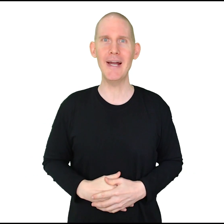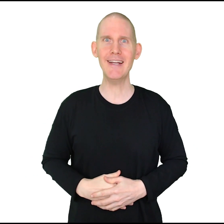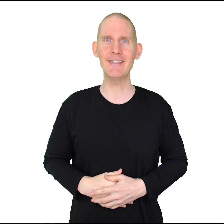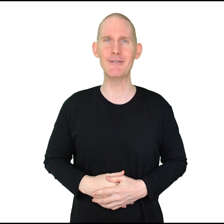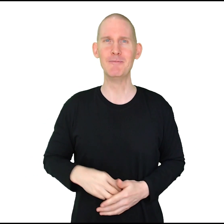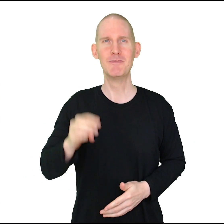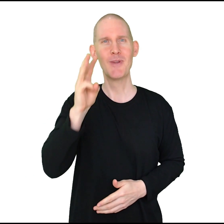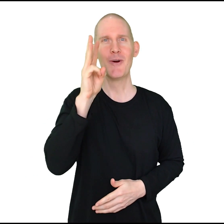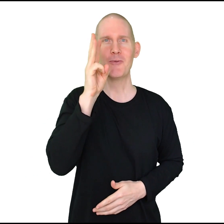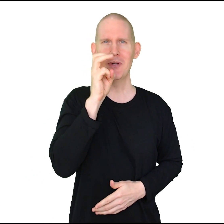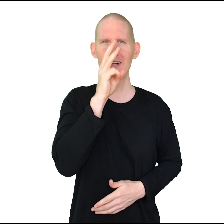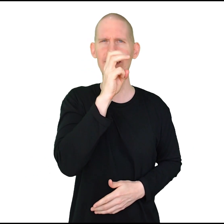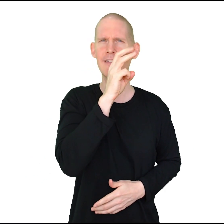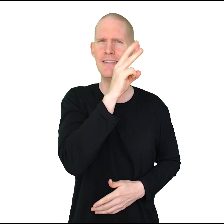package. Weird.